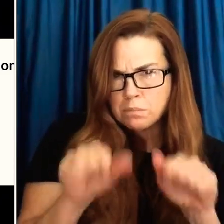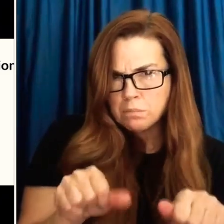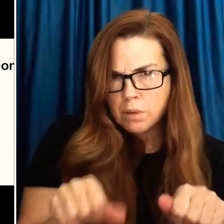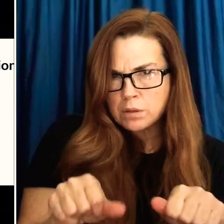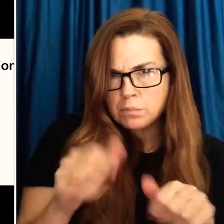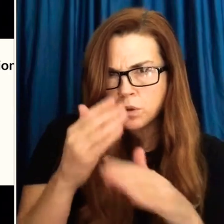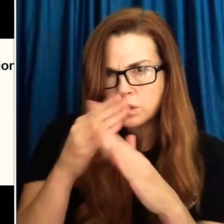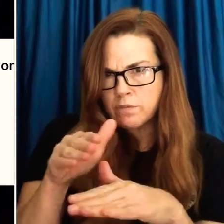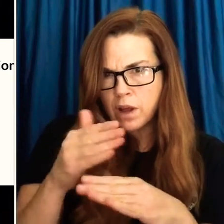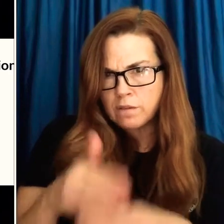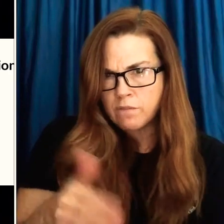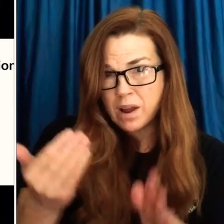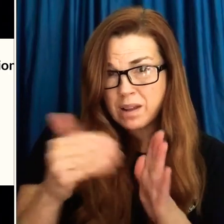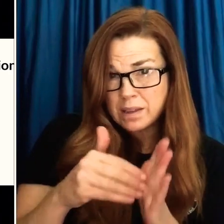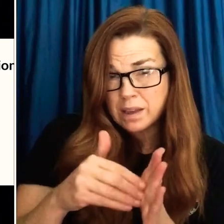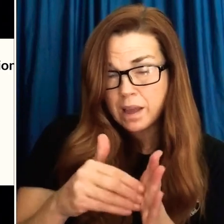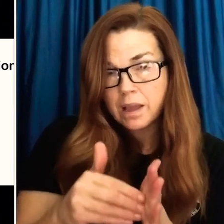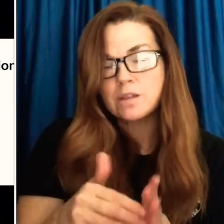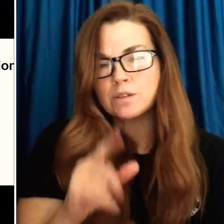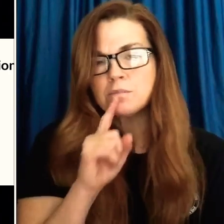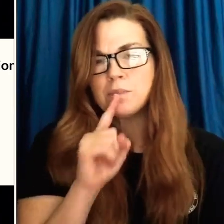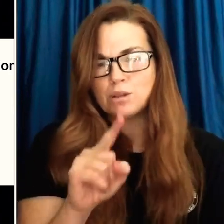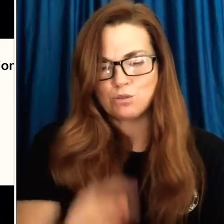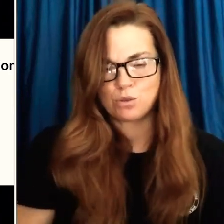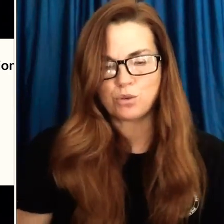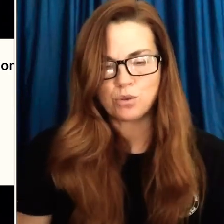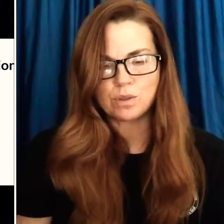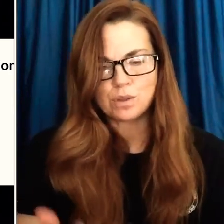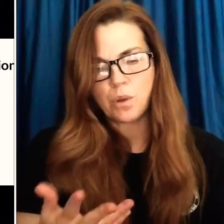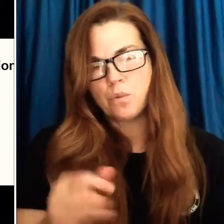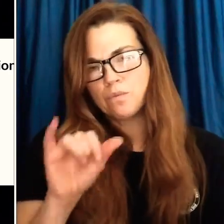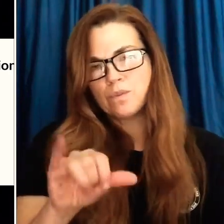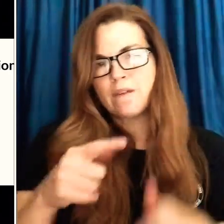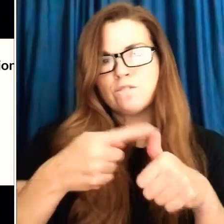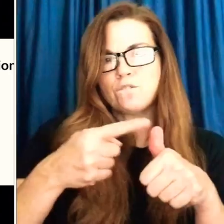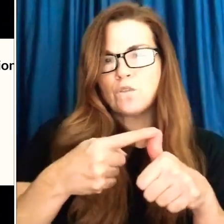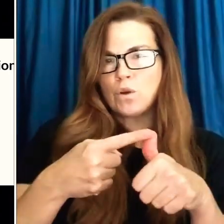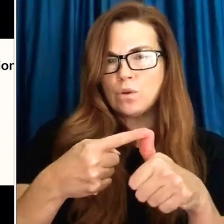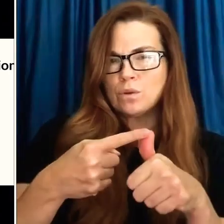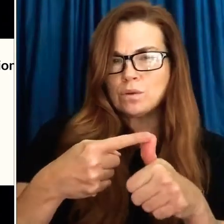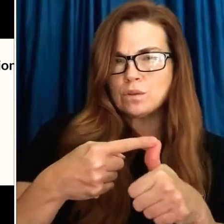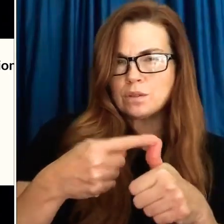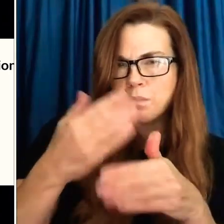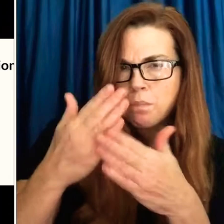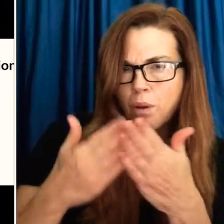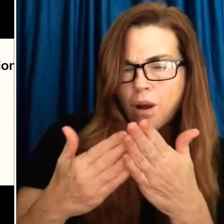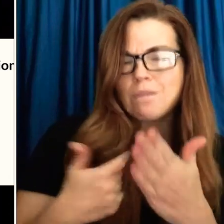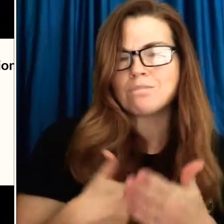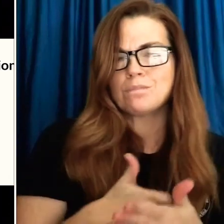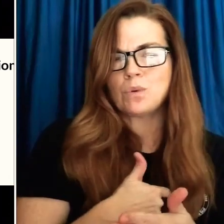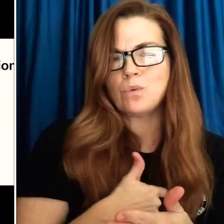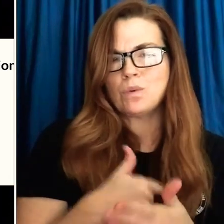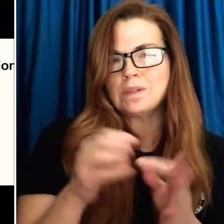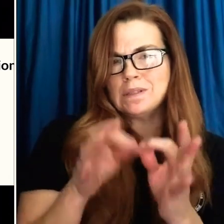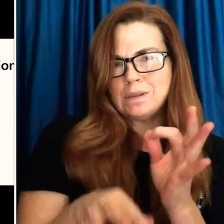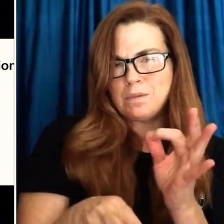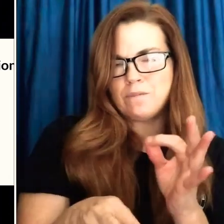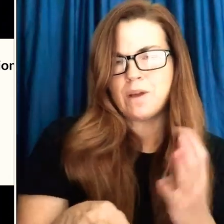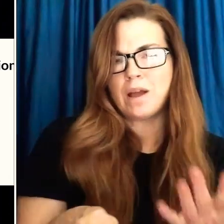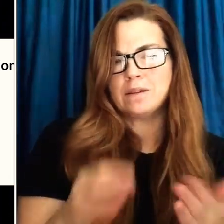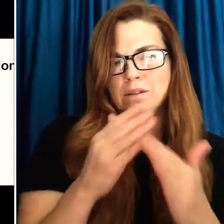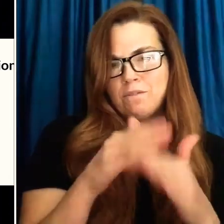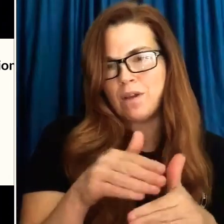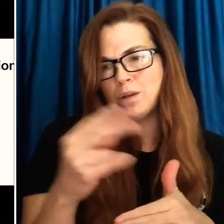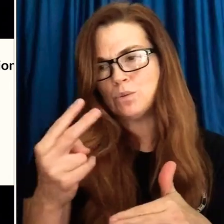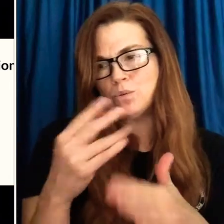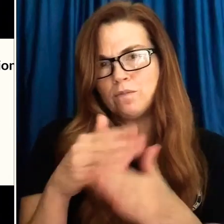make sure that you can't simplify any more. And in the case that we did for the first time around, we could have